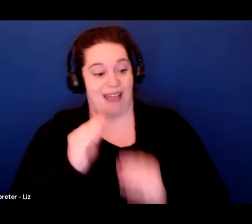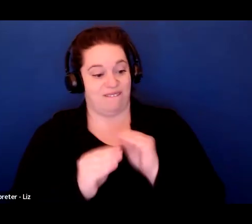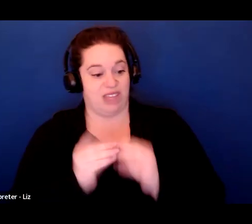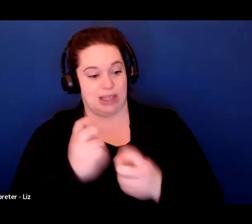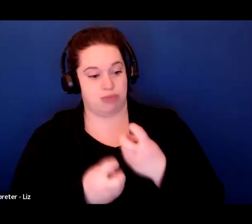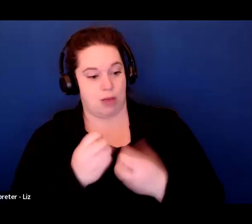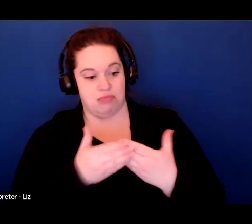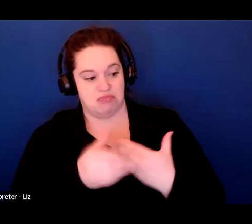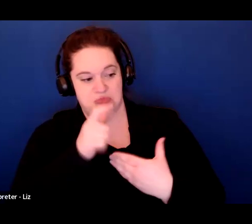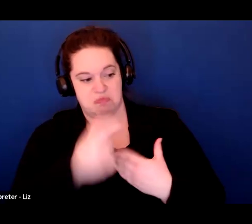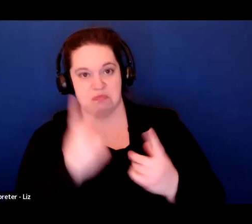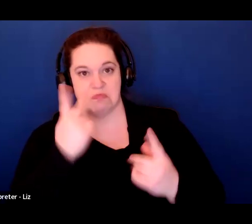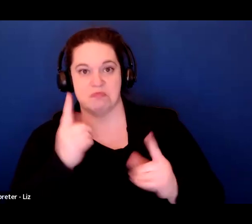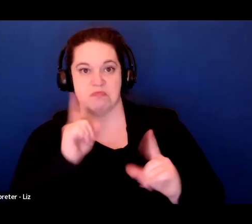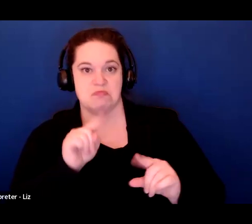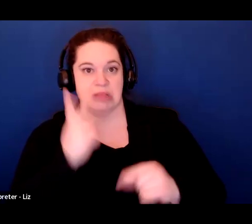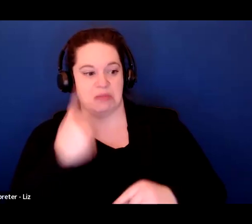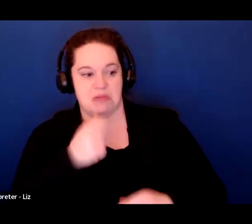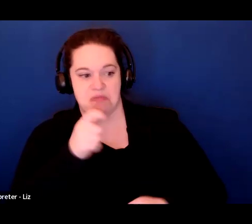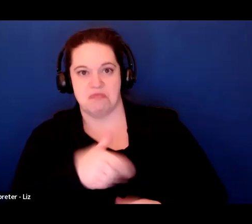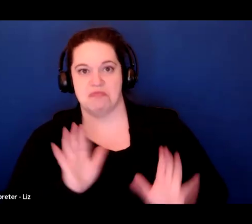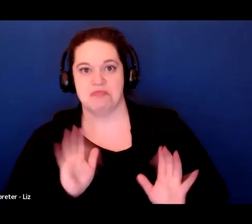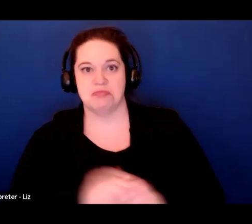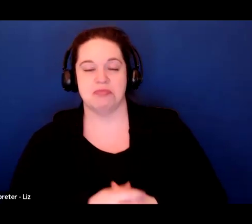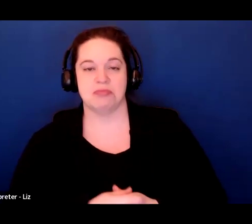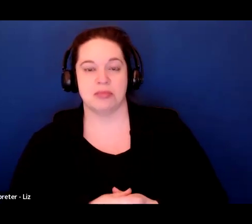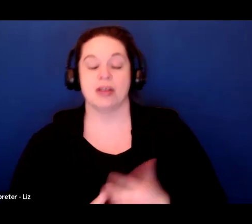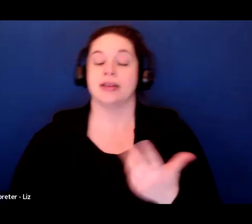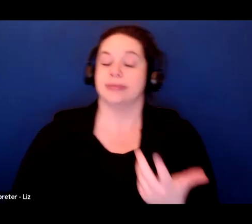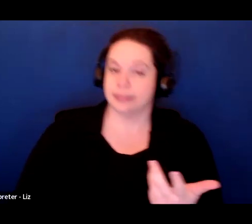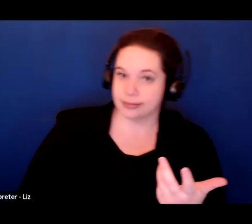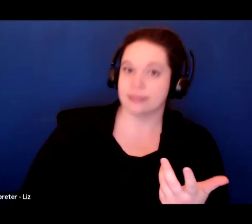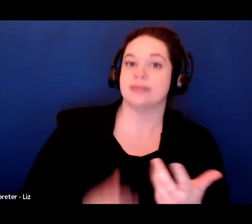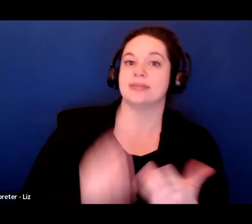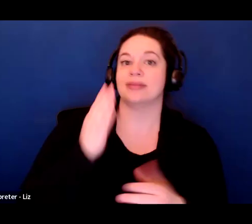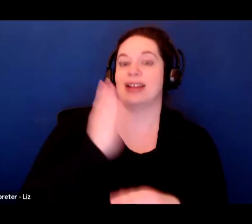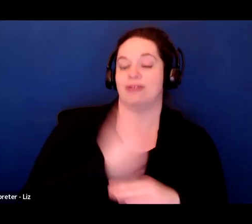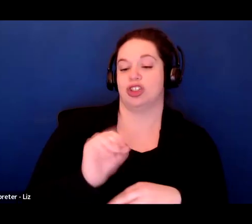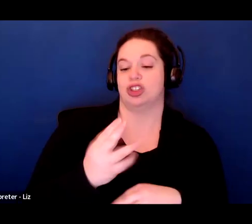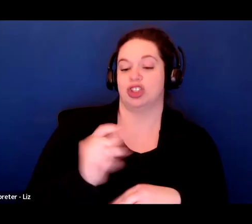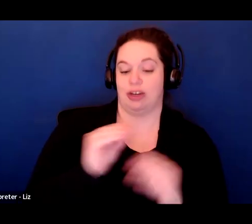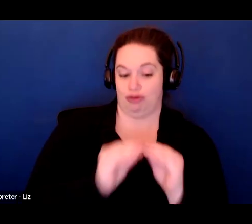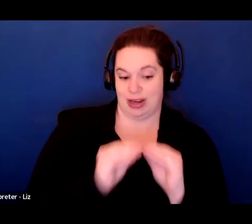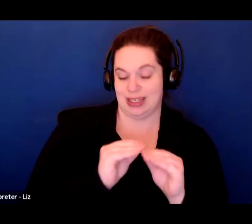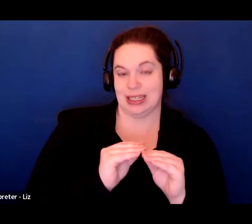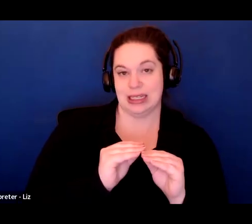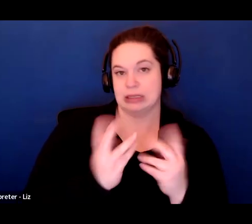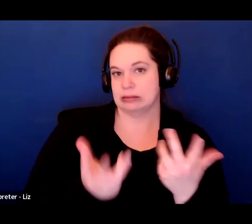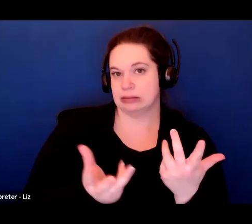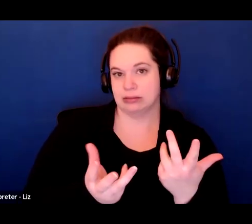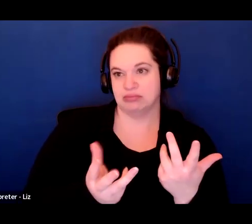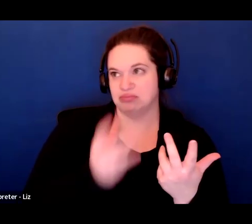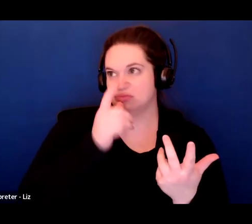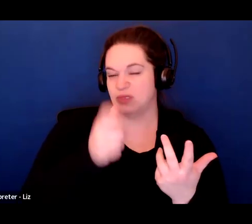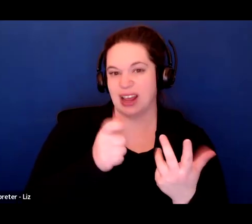no further problems. And so once you have that shunt corrected, there should not be a further